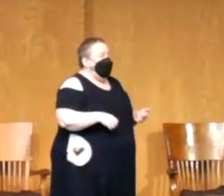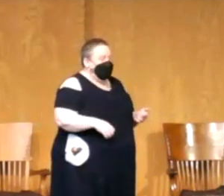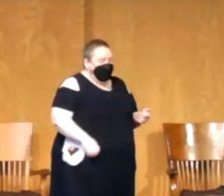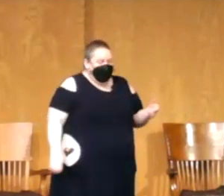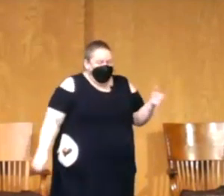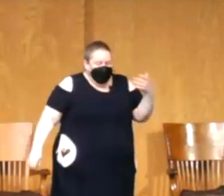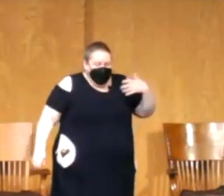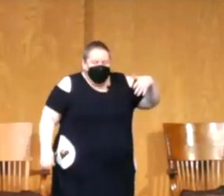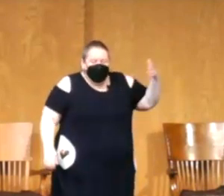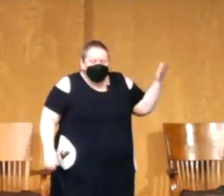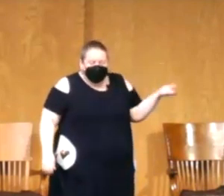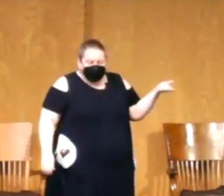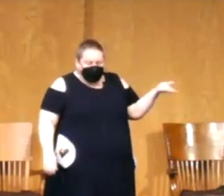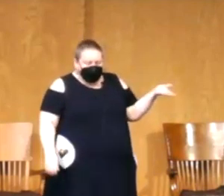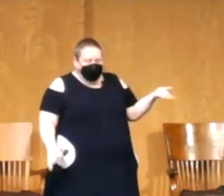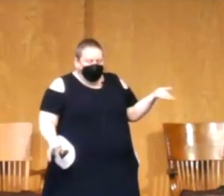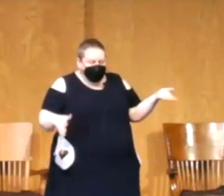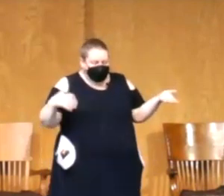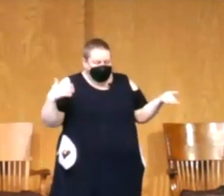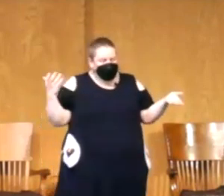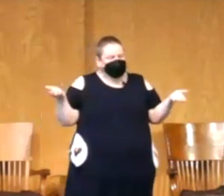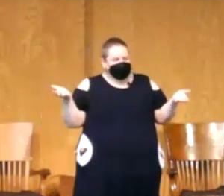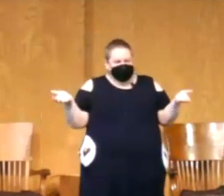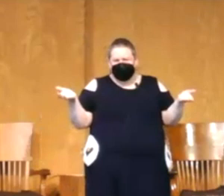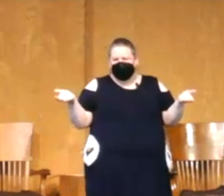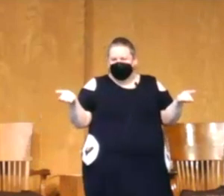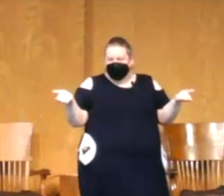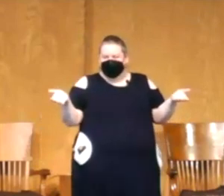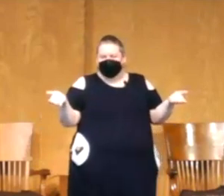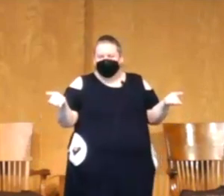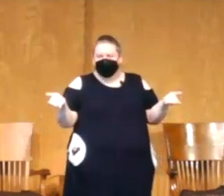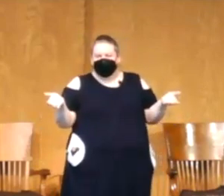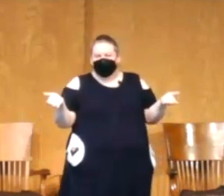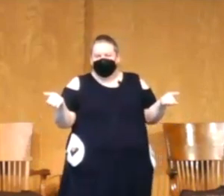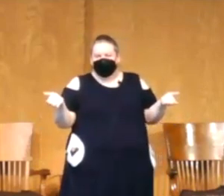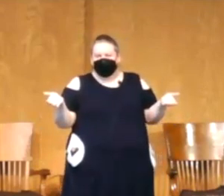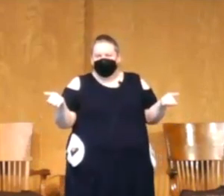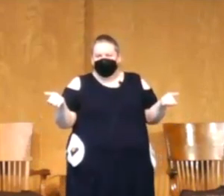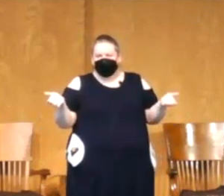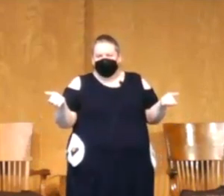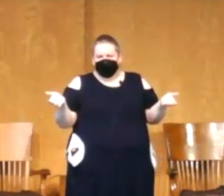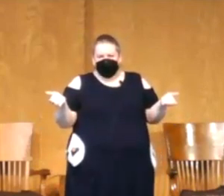of mystery and mundane.